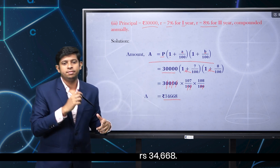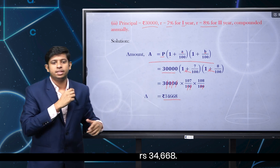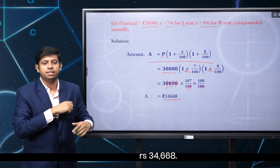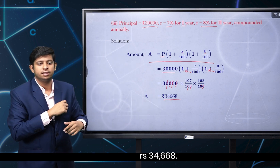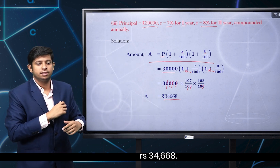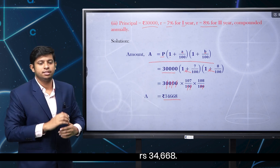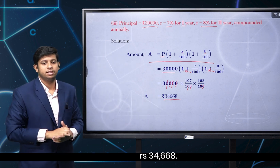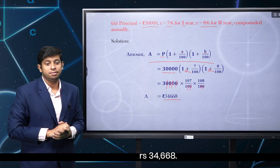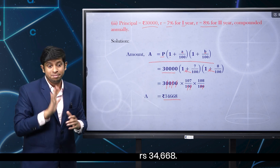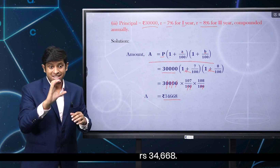34,668.